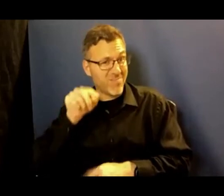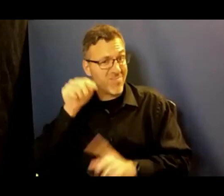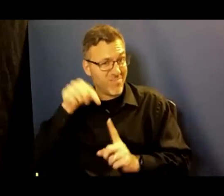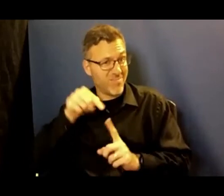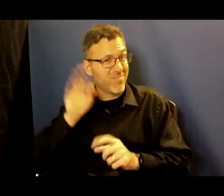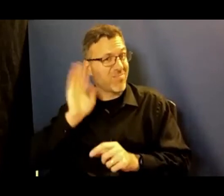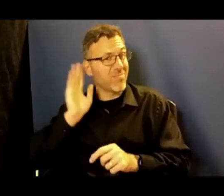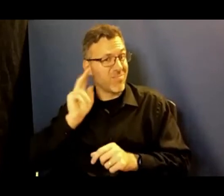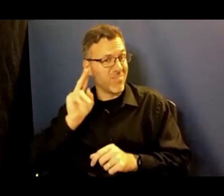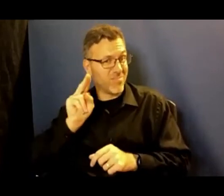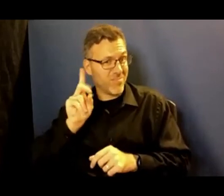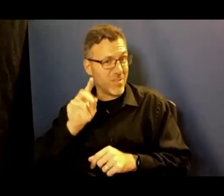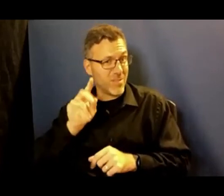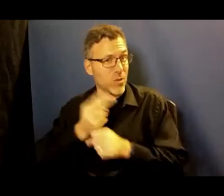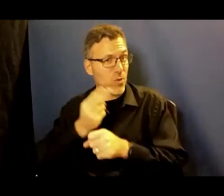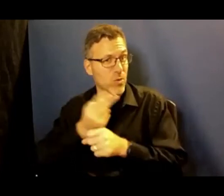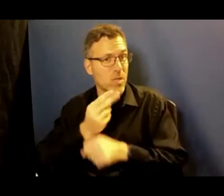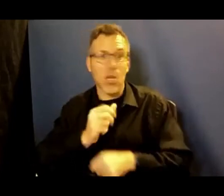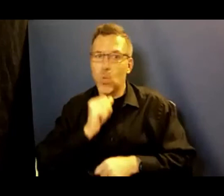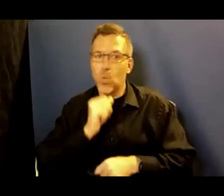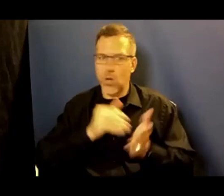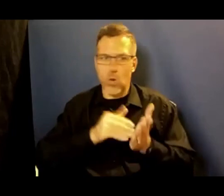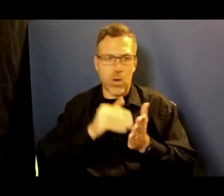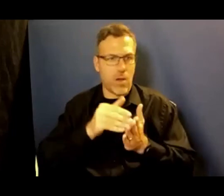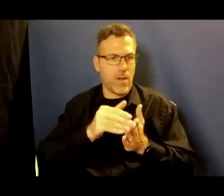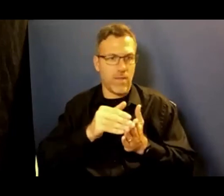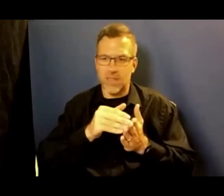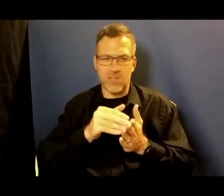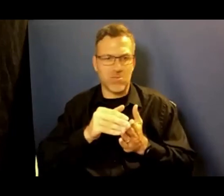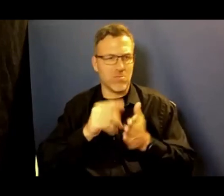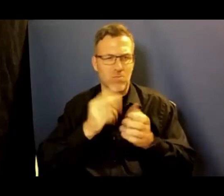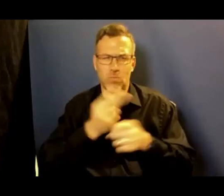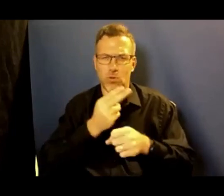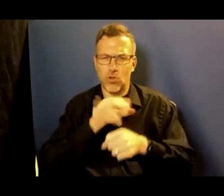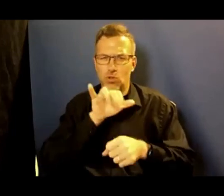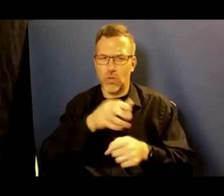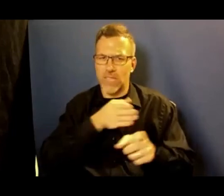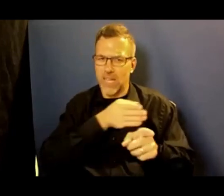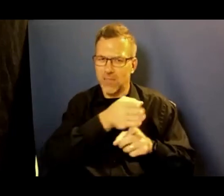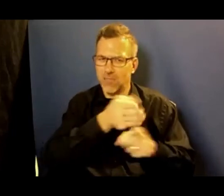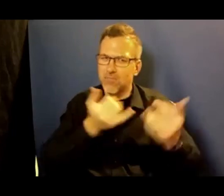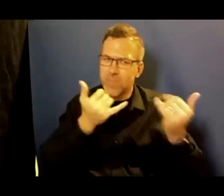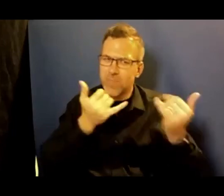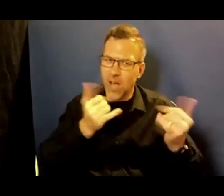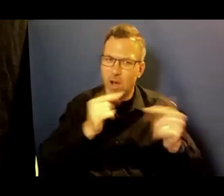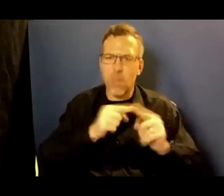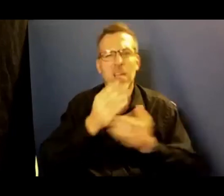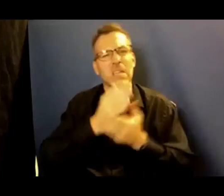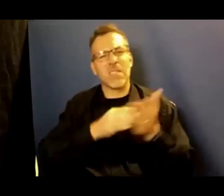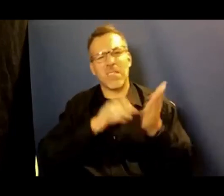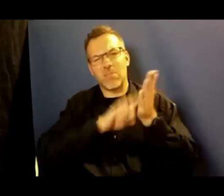don't routinely do that now, but there have been studies in the past that have.